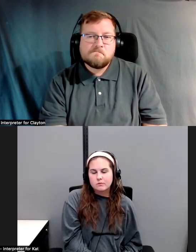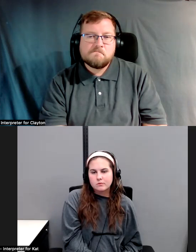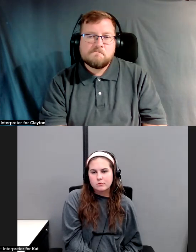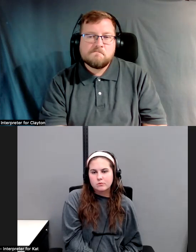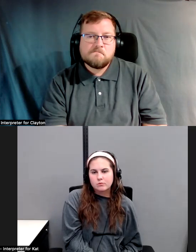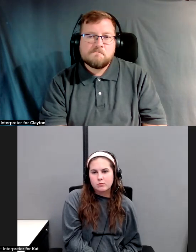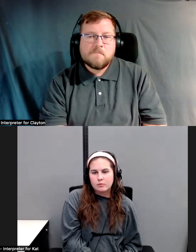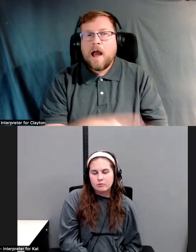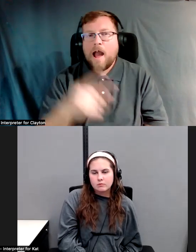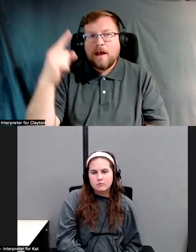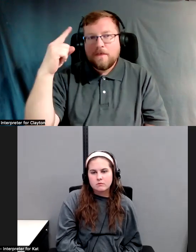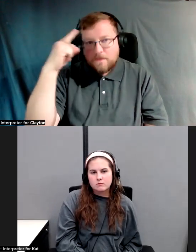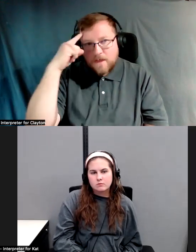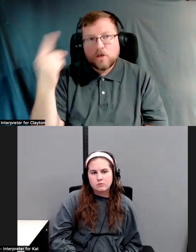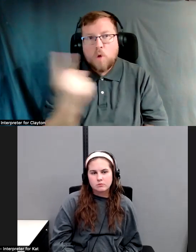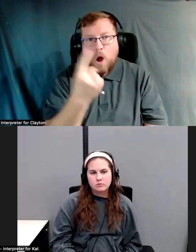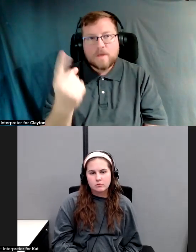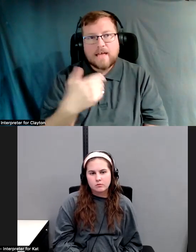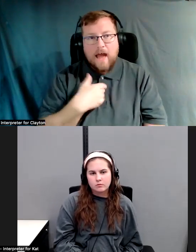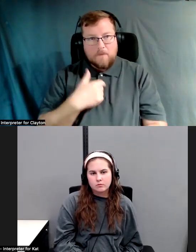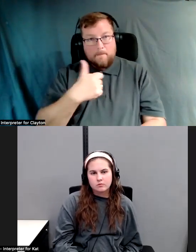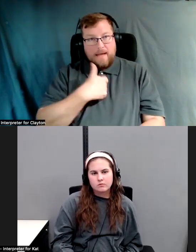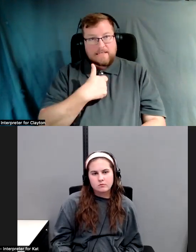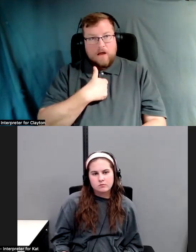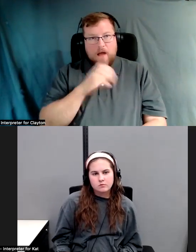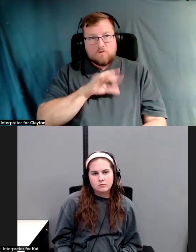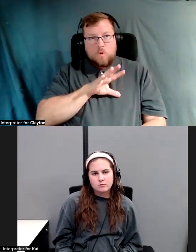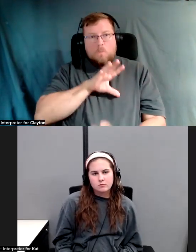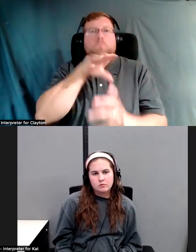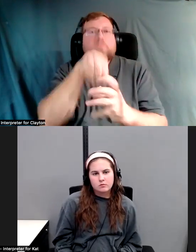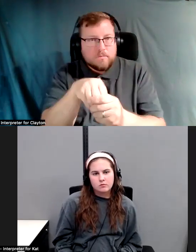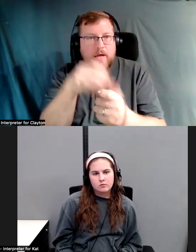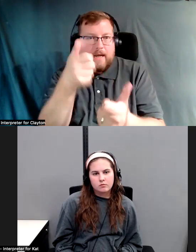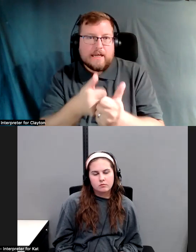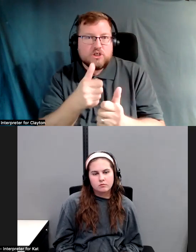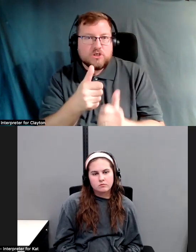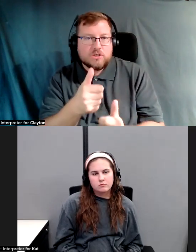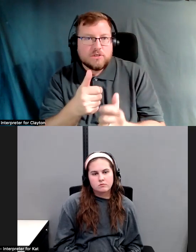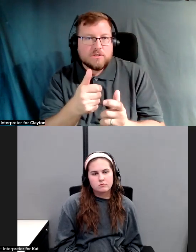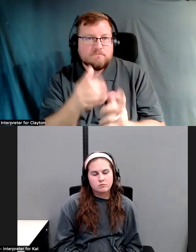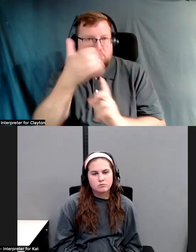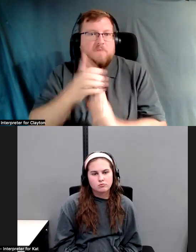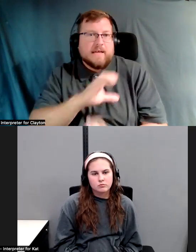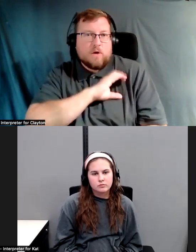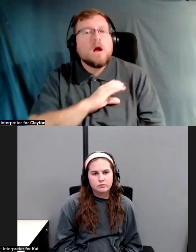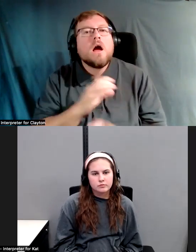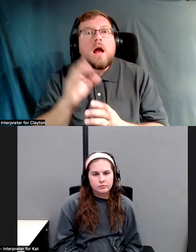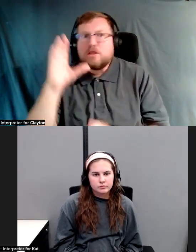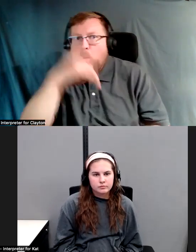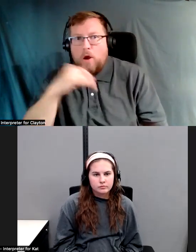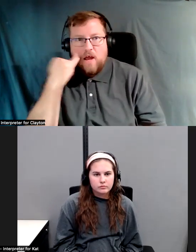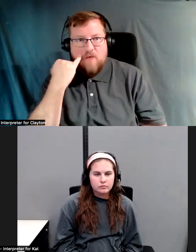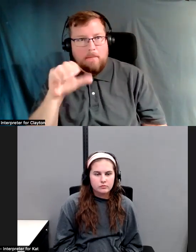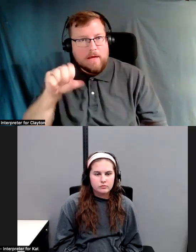Well, I think that you always have to bring a bit of yourself into each role. That comes to be a little bit weird when you're playing a psychopath or